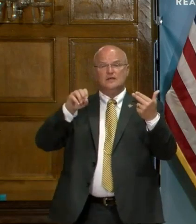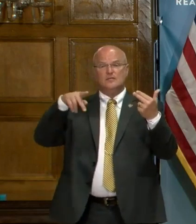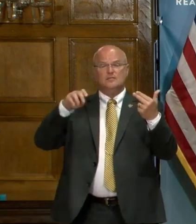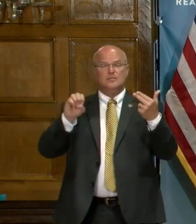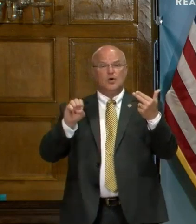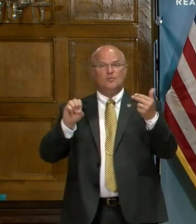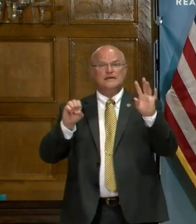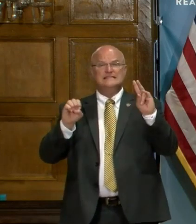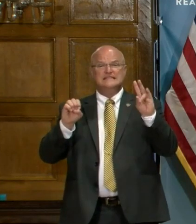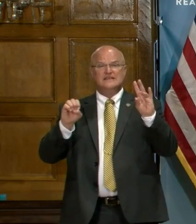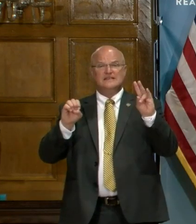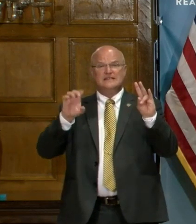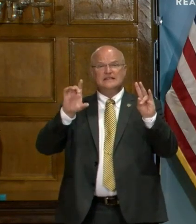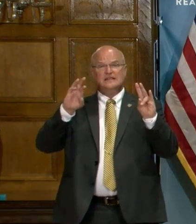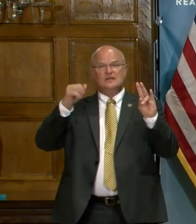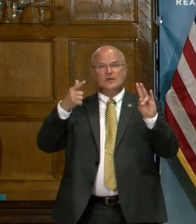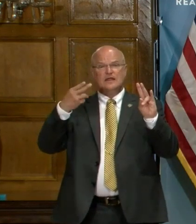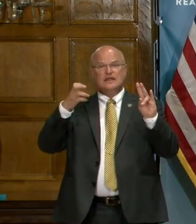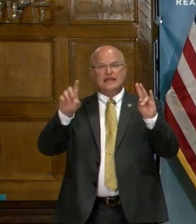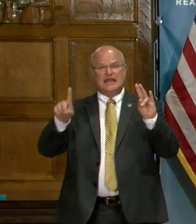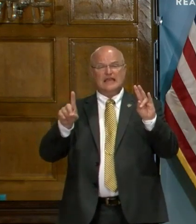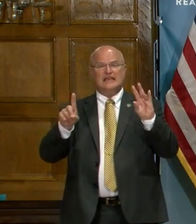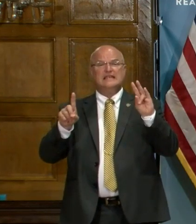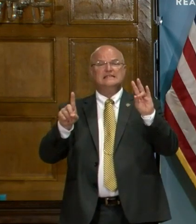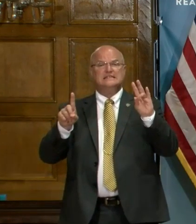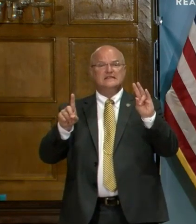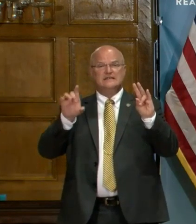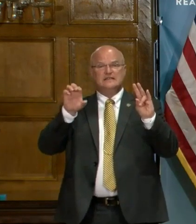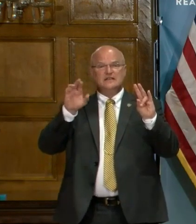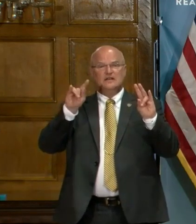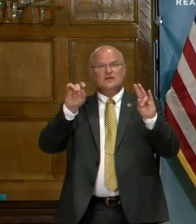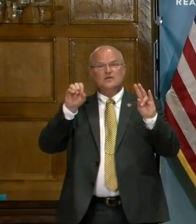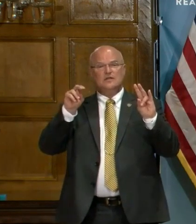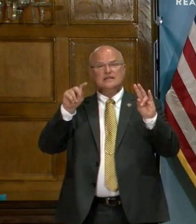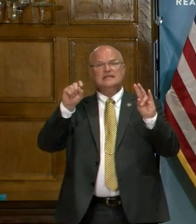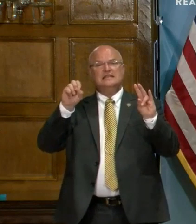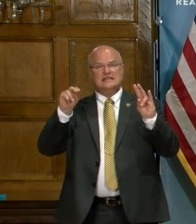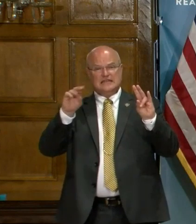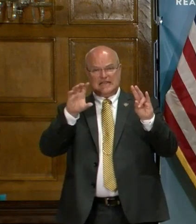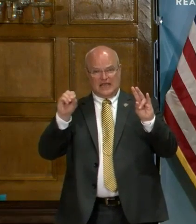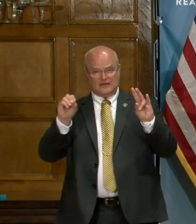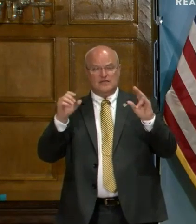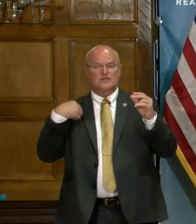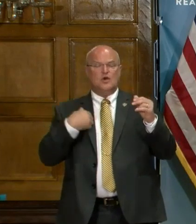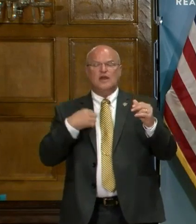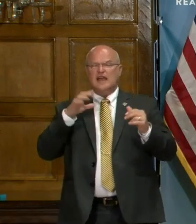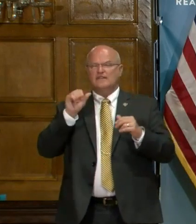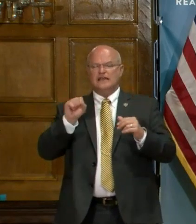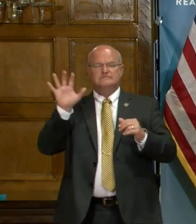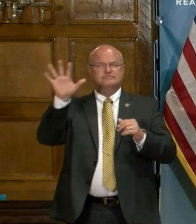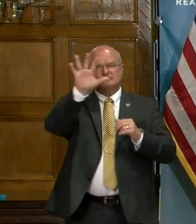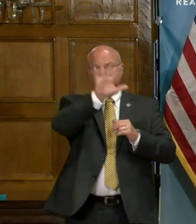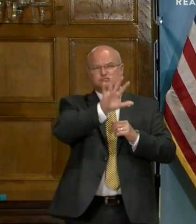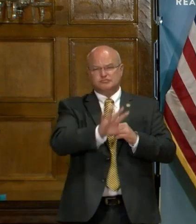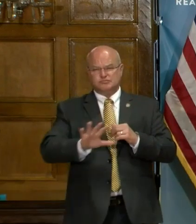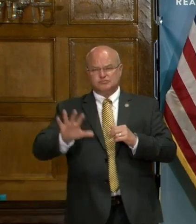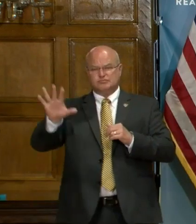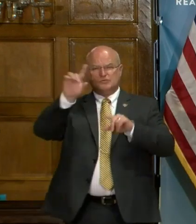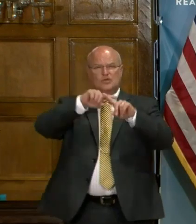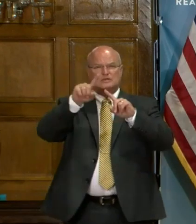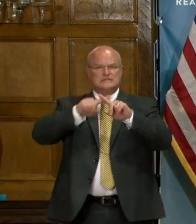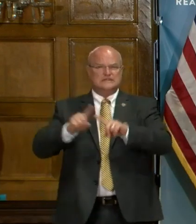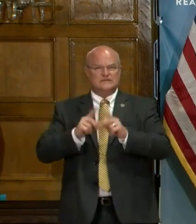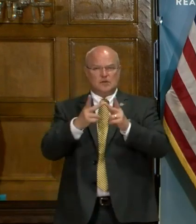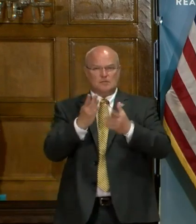County, 17 in Craighead County, and 17 in Crittenden County. So we've got cases from many parts of